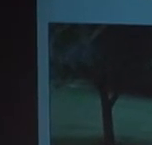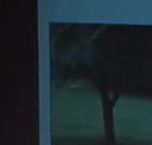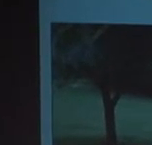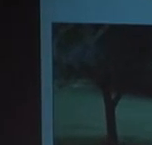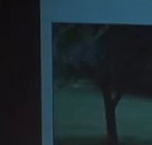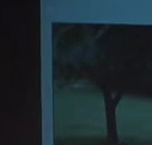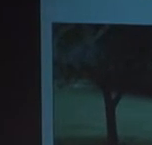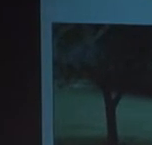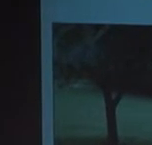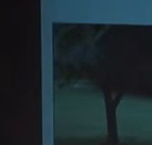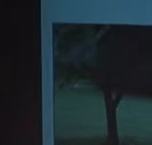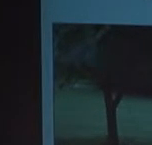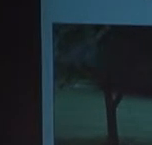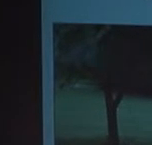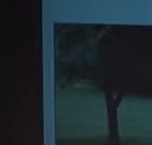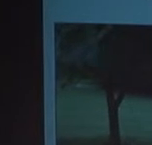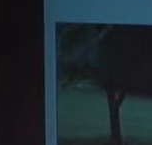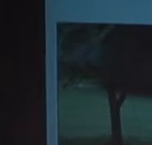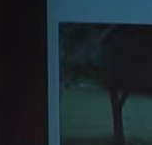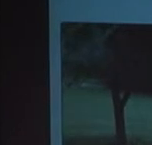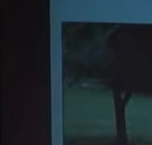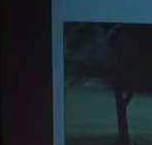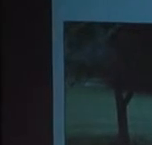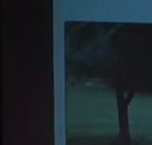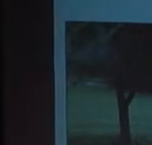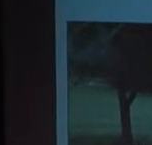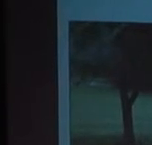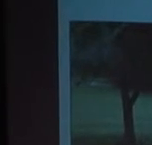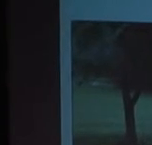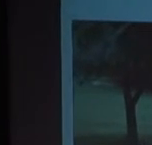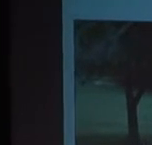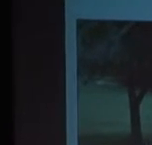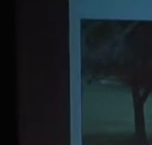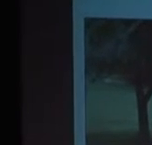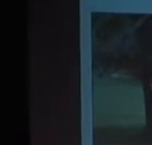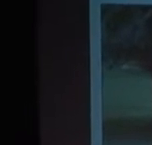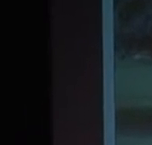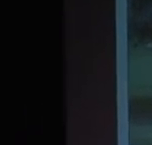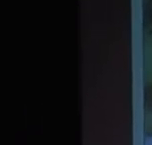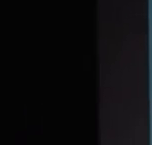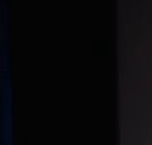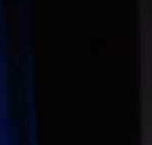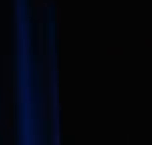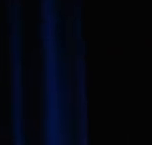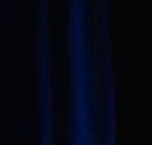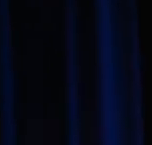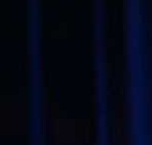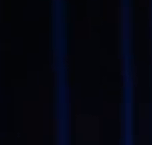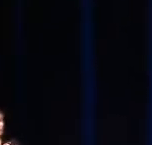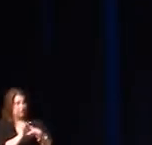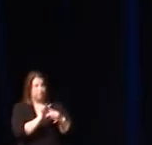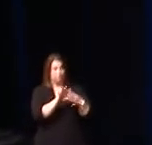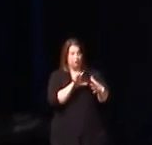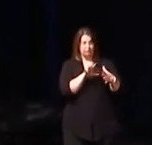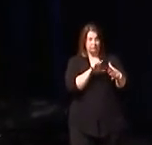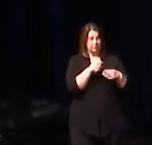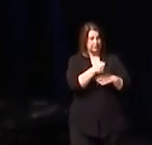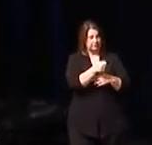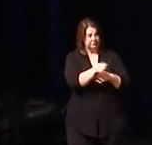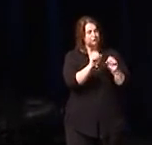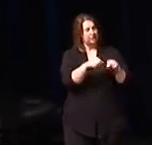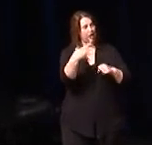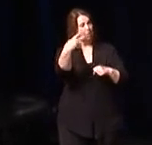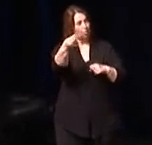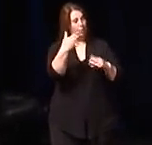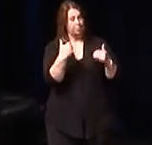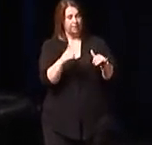sensitive. Dogs, two categories. When I'm on the leash, I protect my own. When I'm off the leash, I can go pluck. Or if you have a service